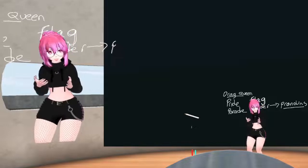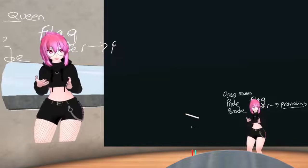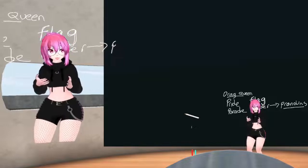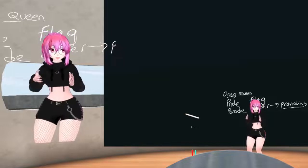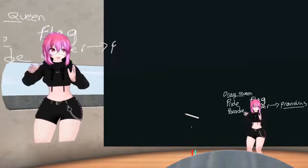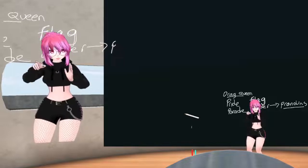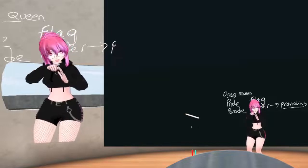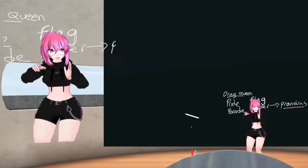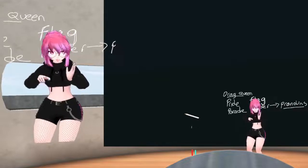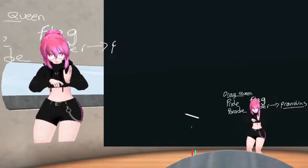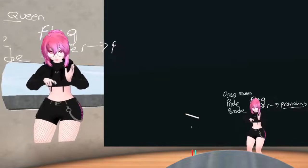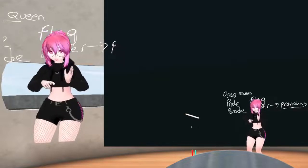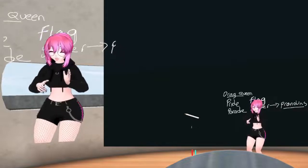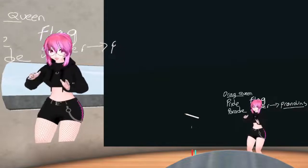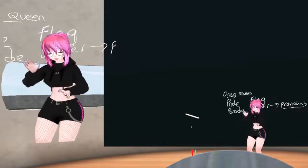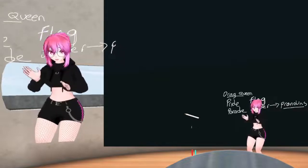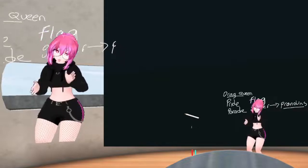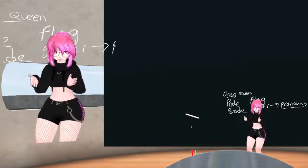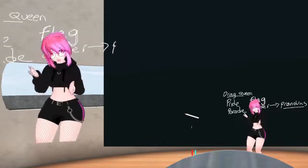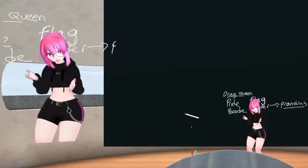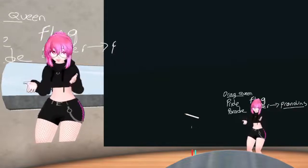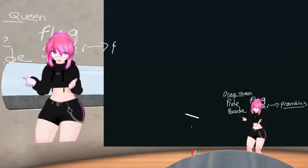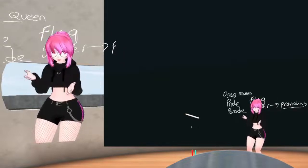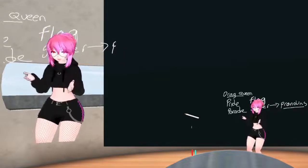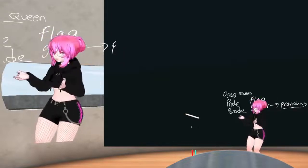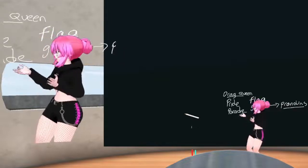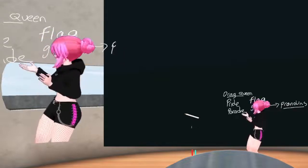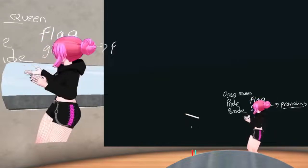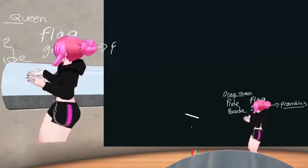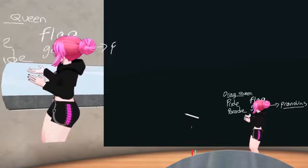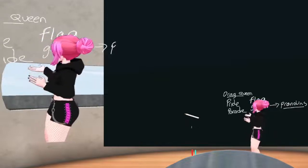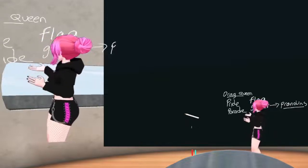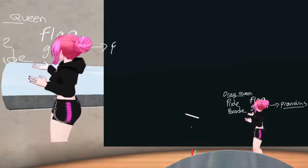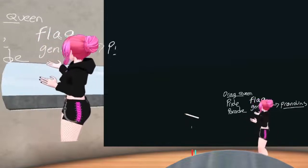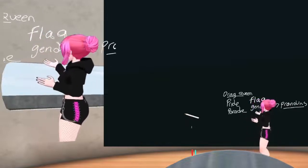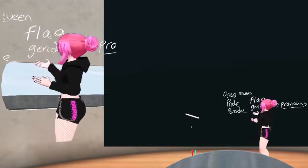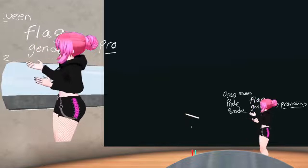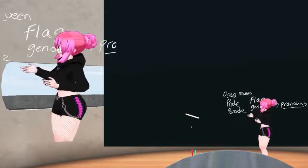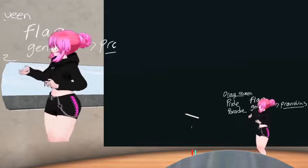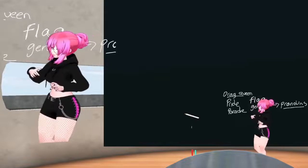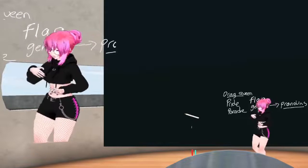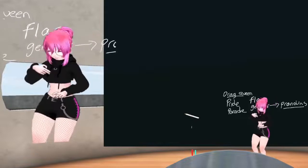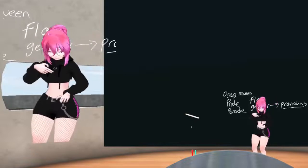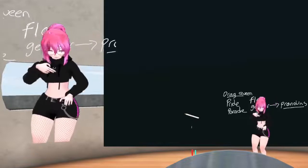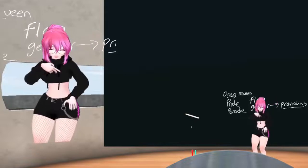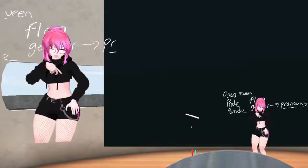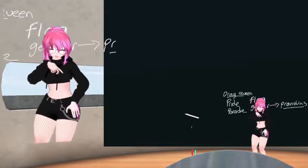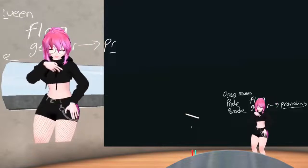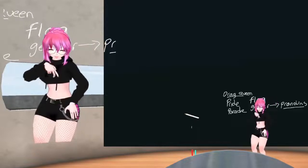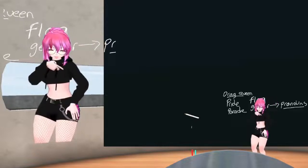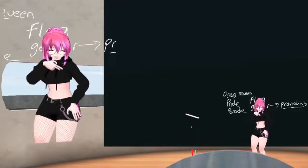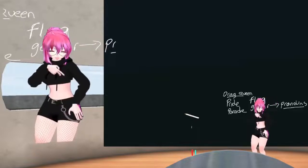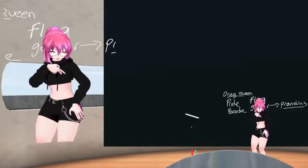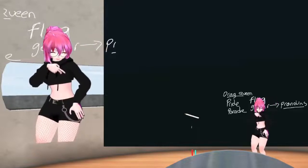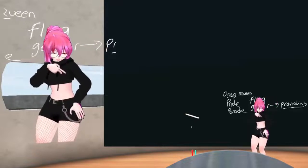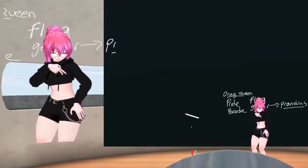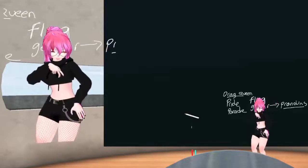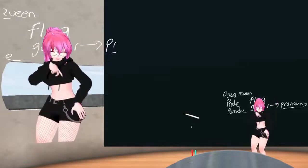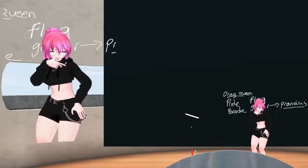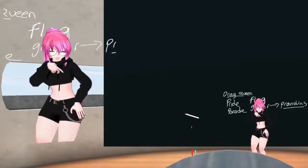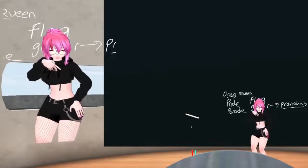so it sounds like you're being like two things, which is like So then the other option that we've been doing is with